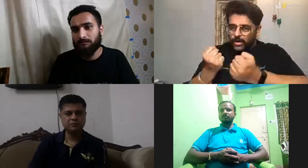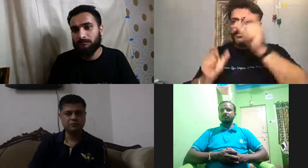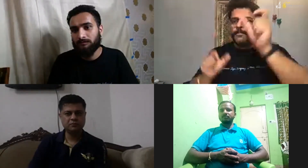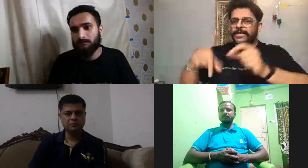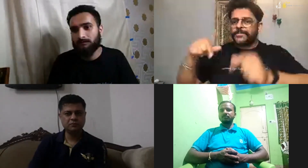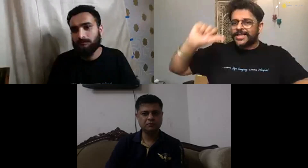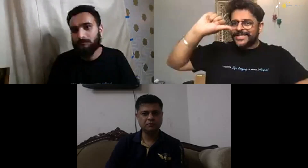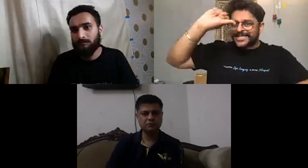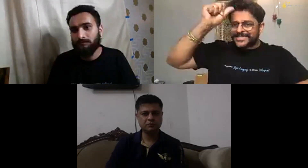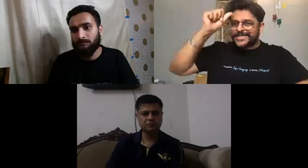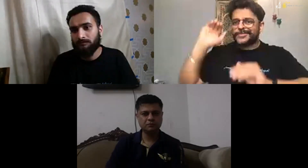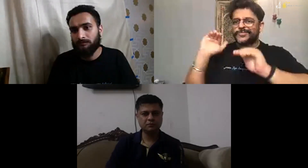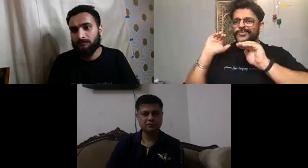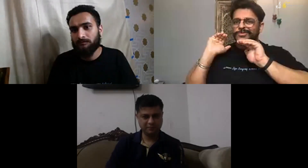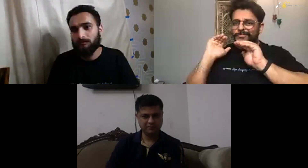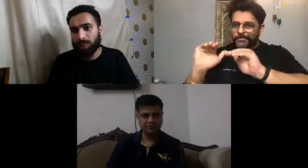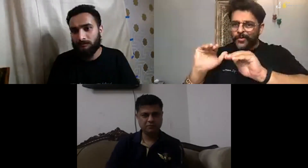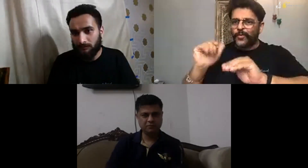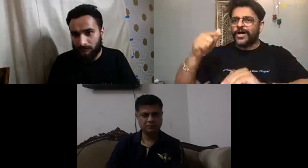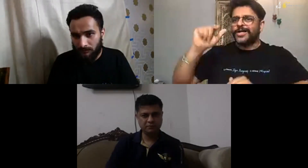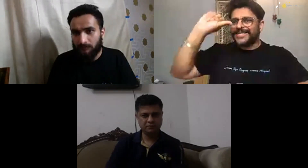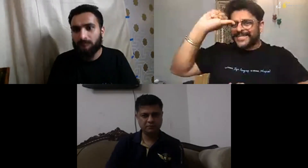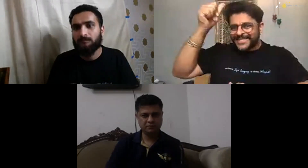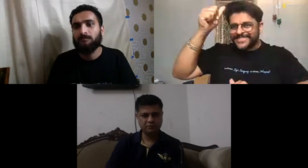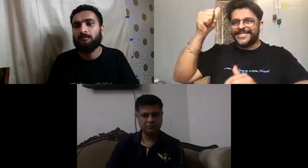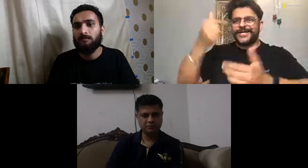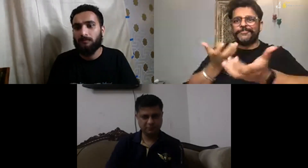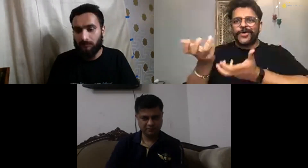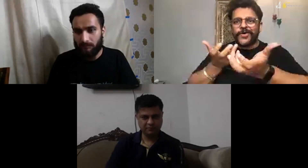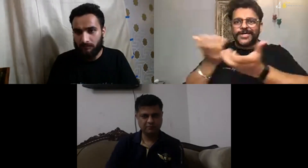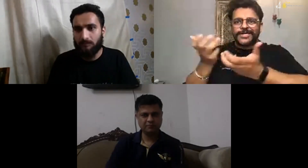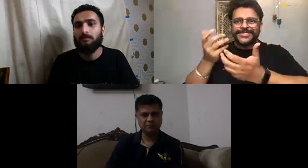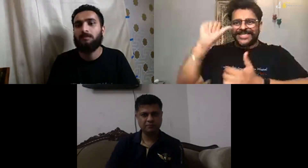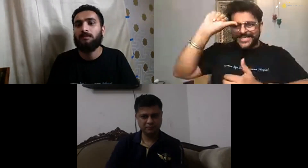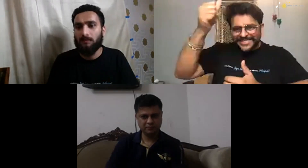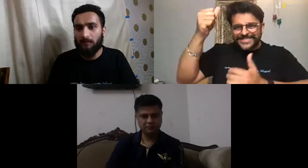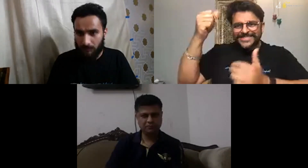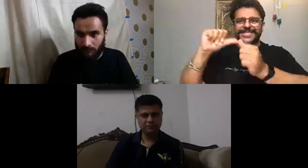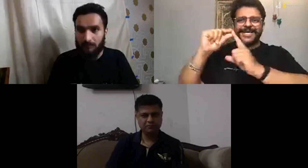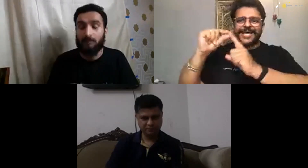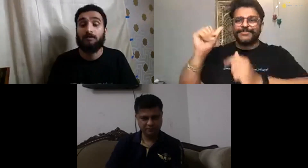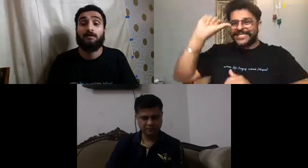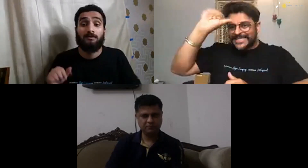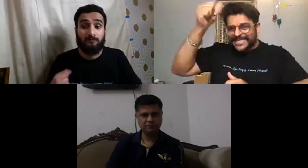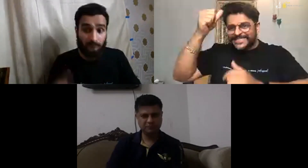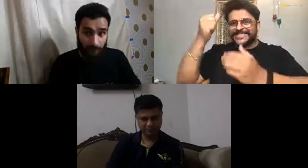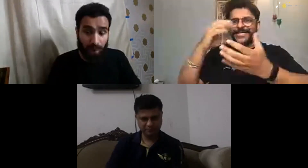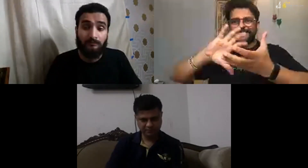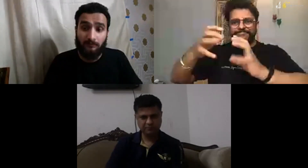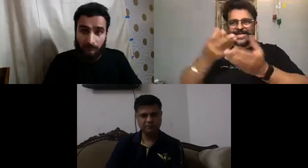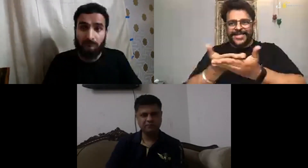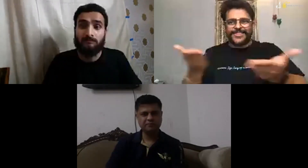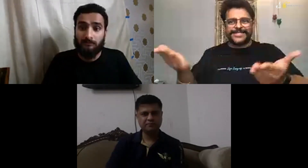Why I ask this is because I would want particularly people in India to support Indian market, Indian economy, and